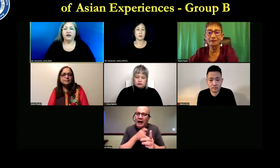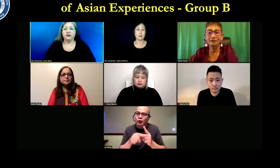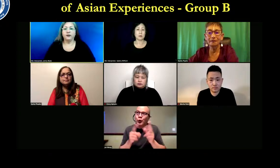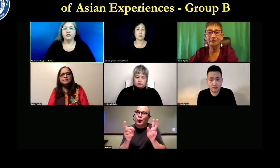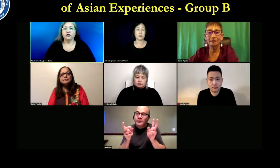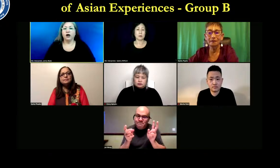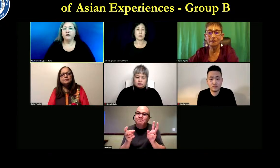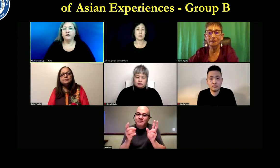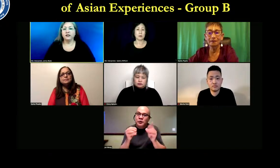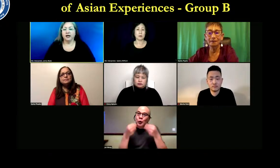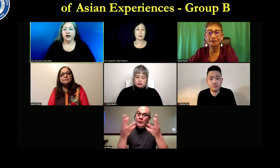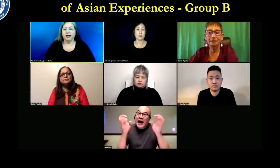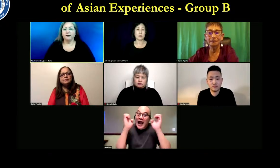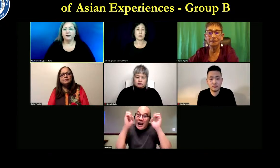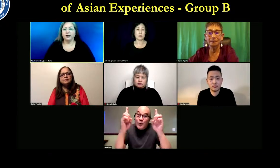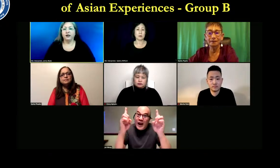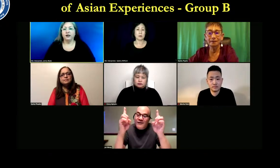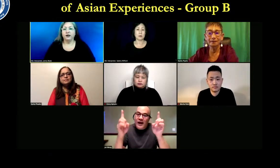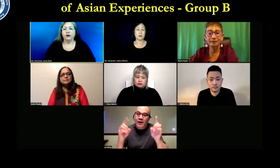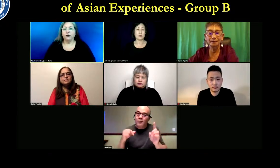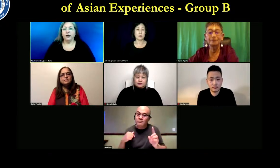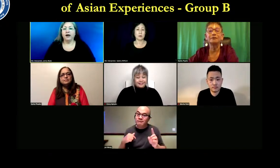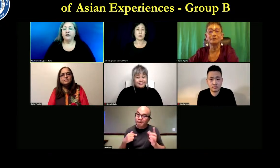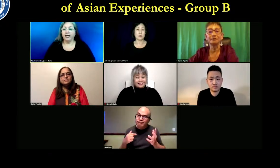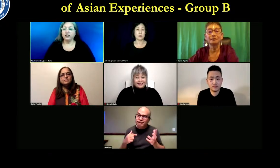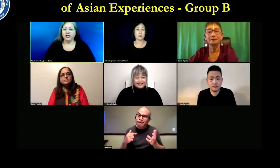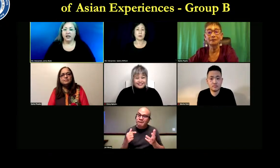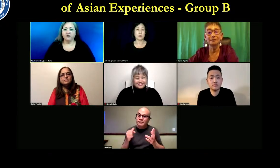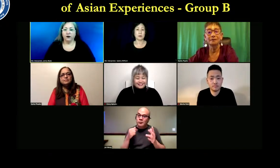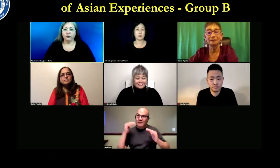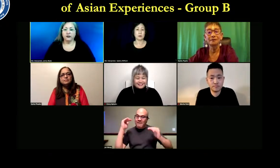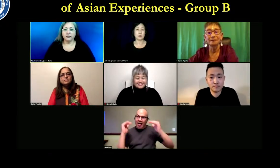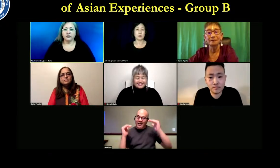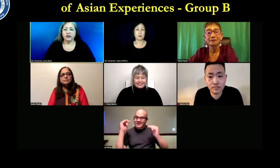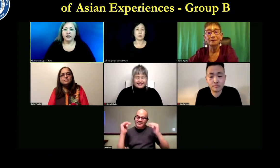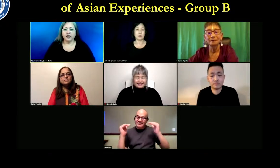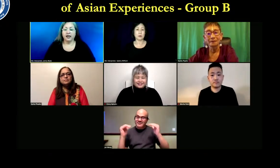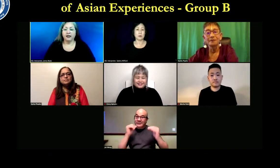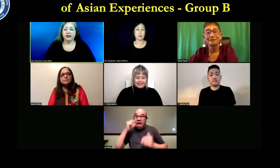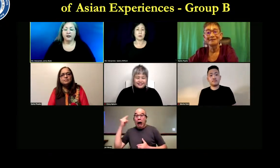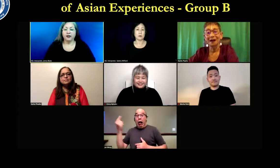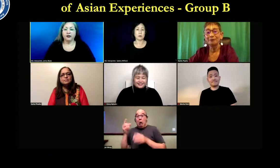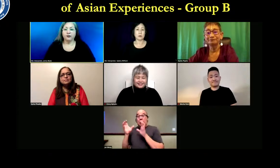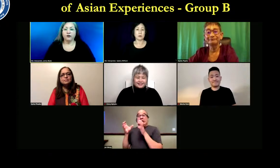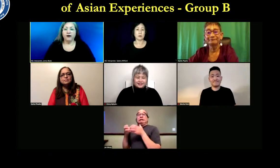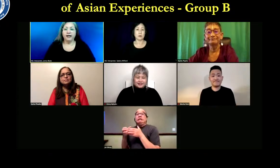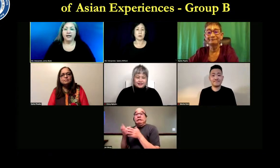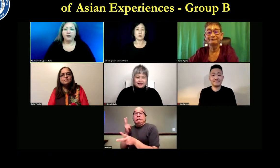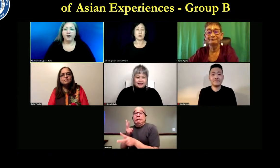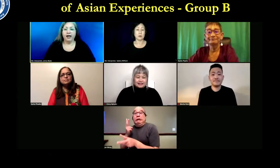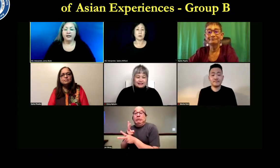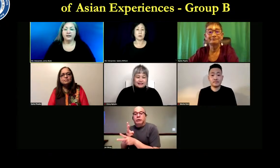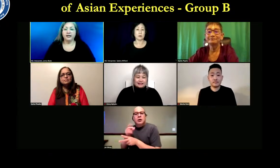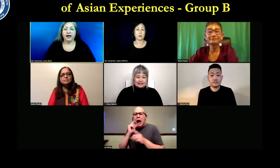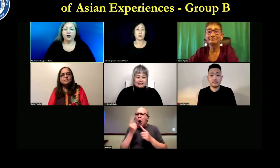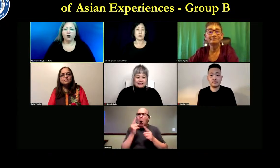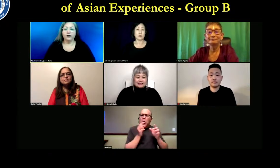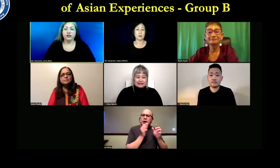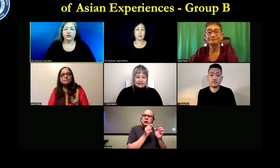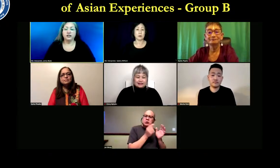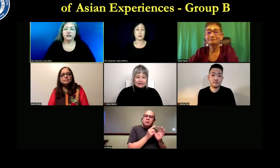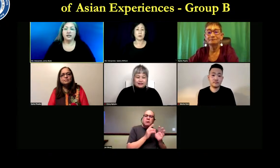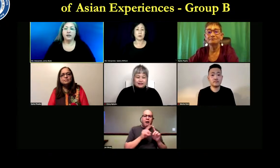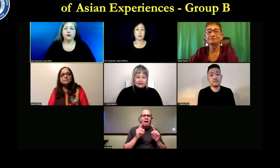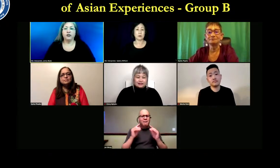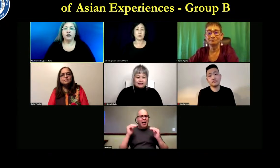saving face, because oftentimes we have to educate folks and provide that balance and not